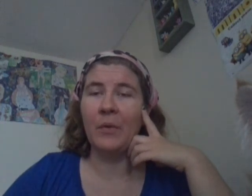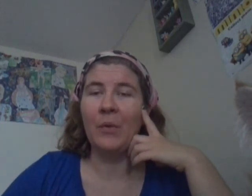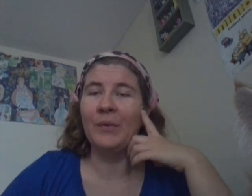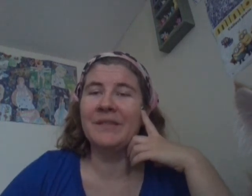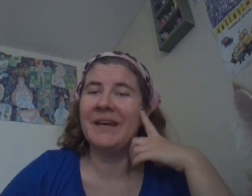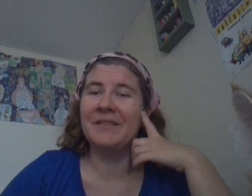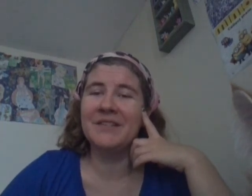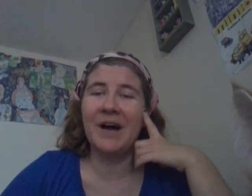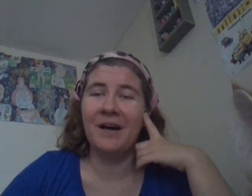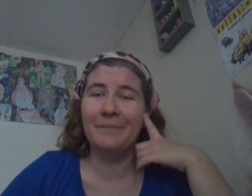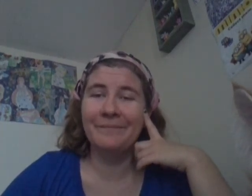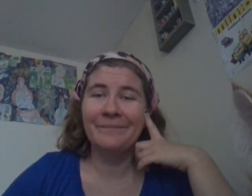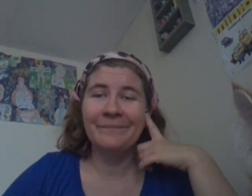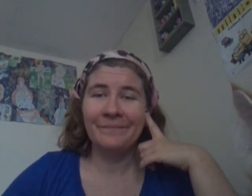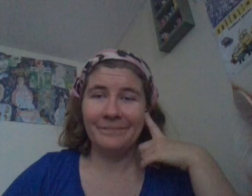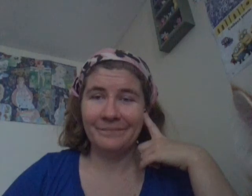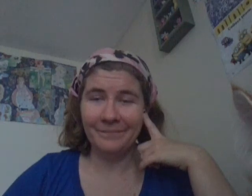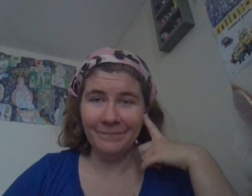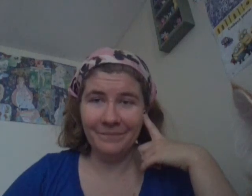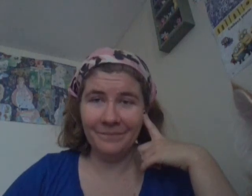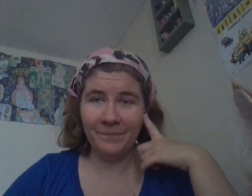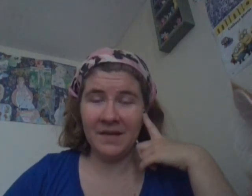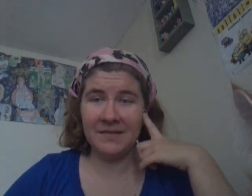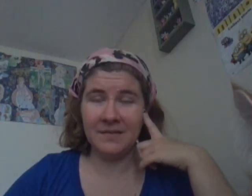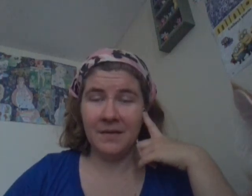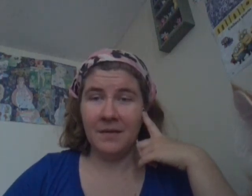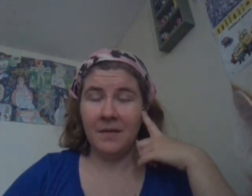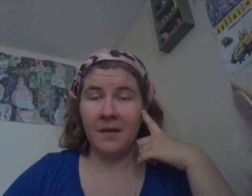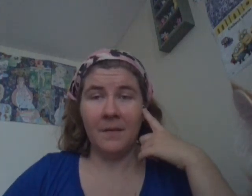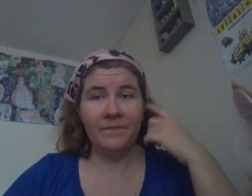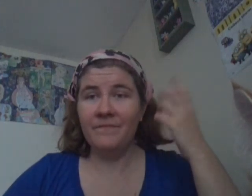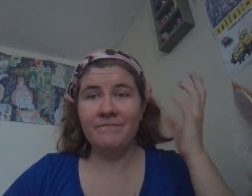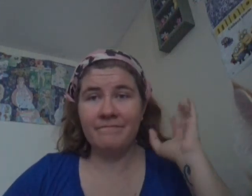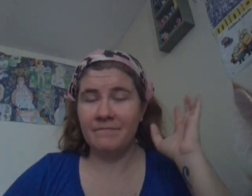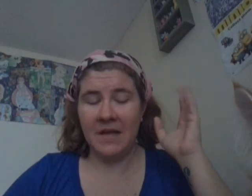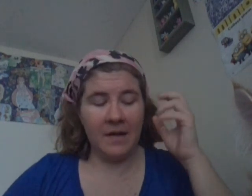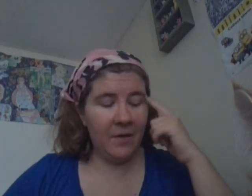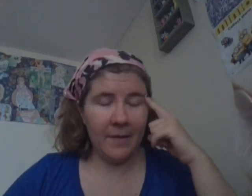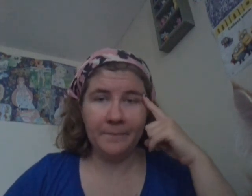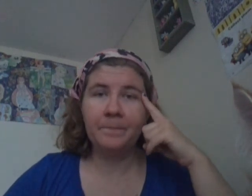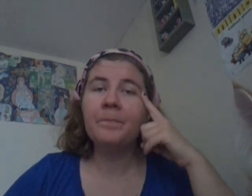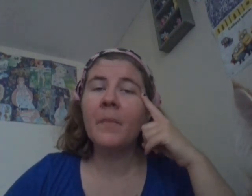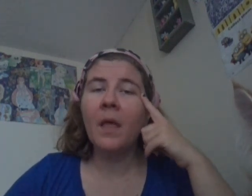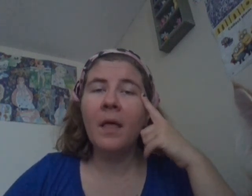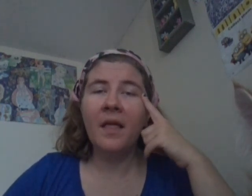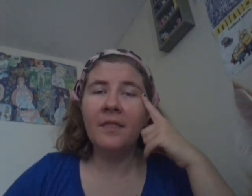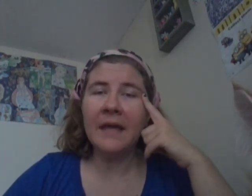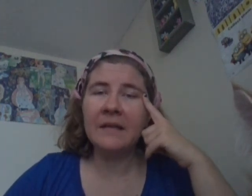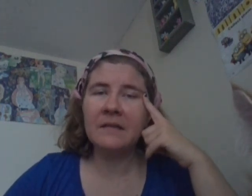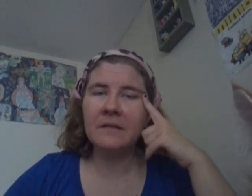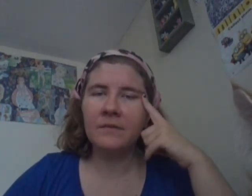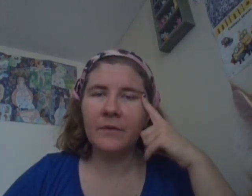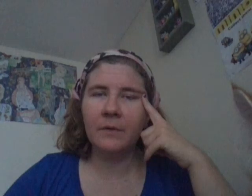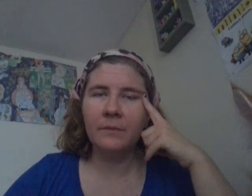to hold down a job, because, yeah, anyway, thanks for